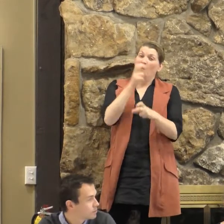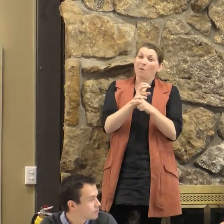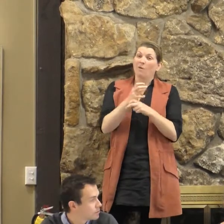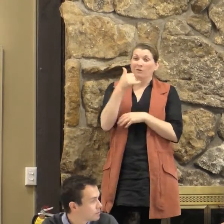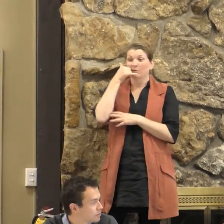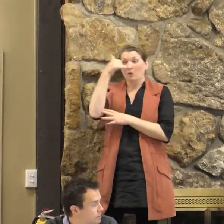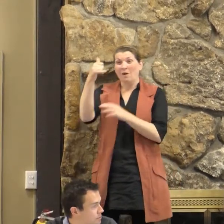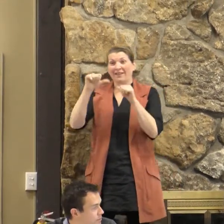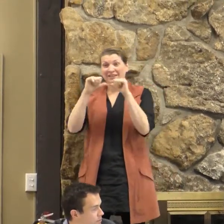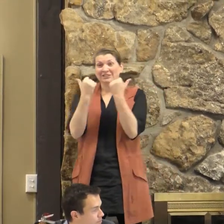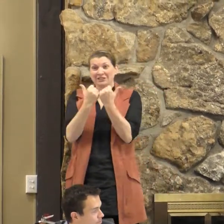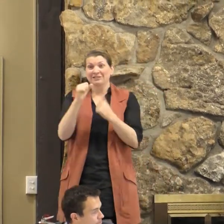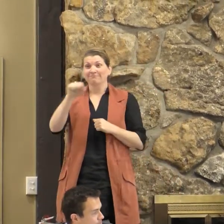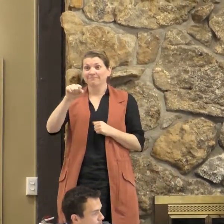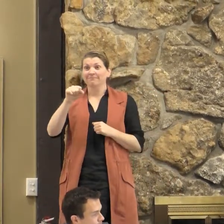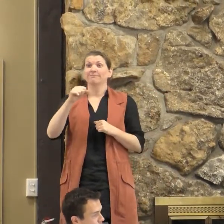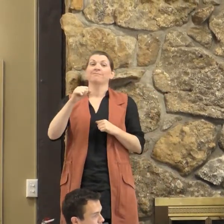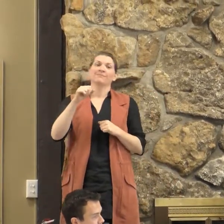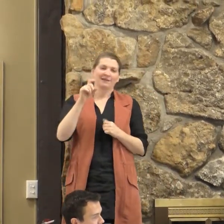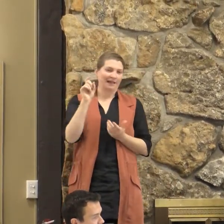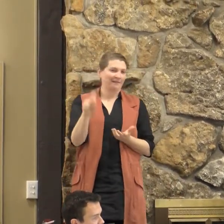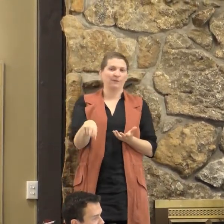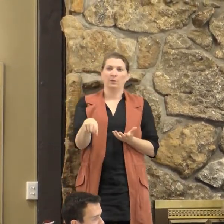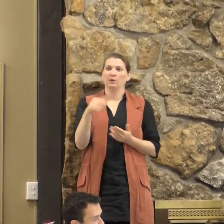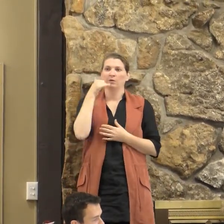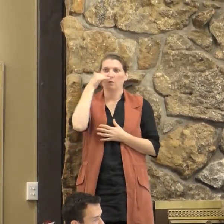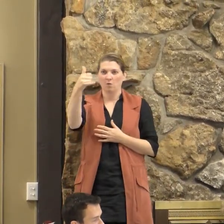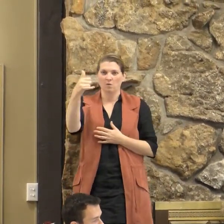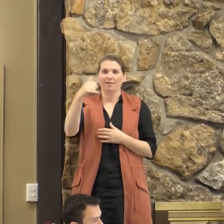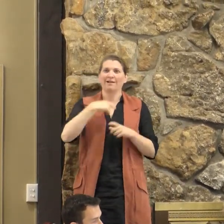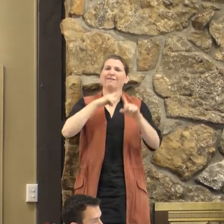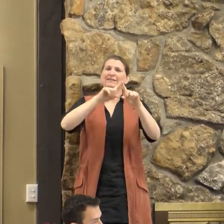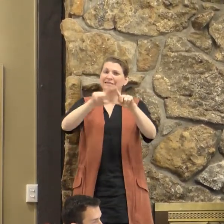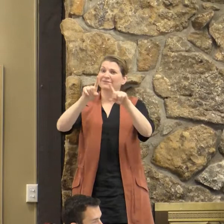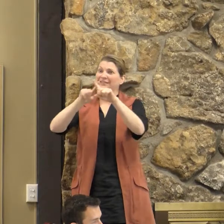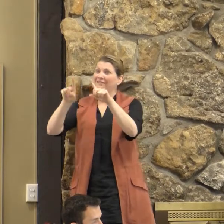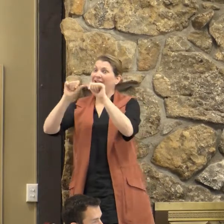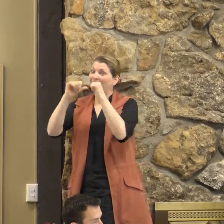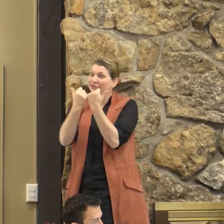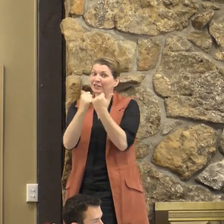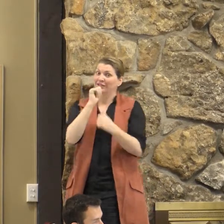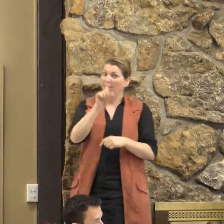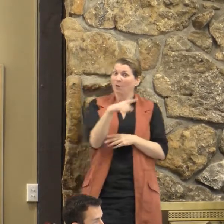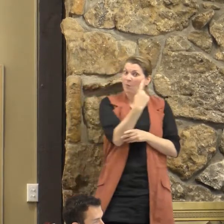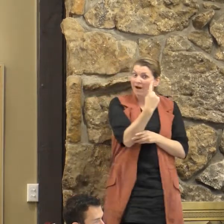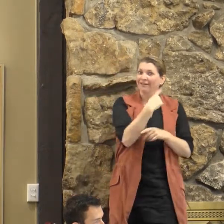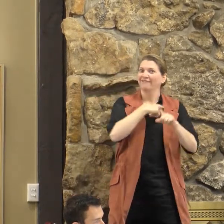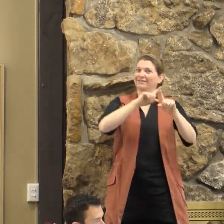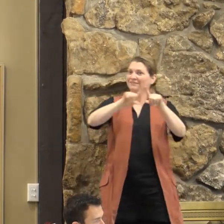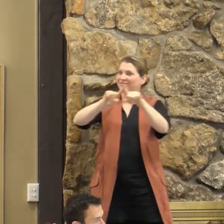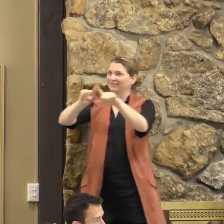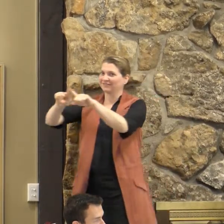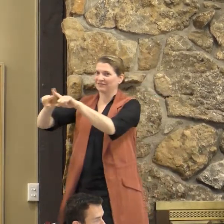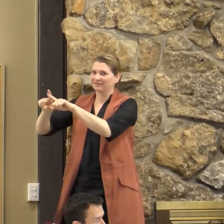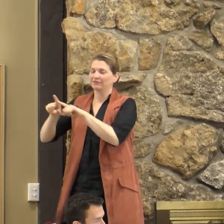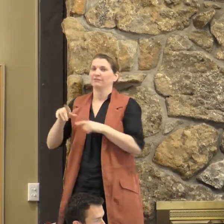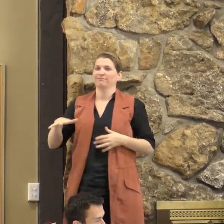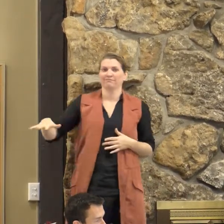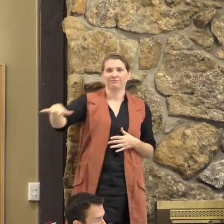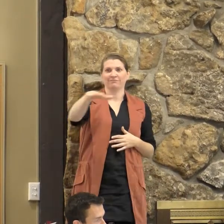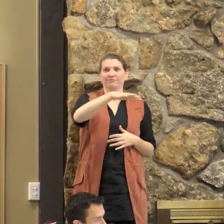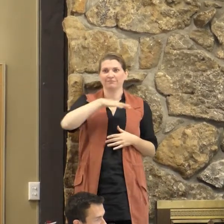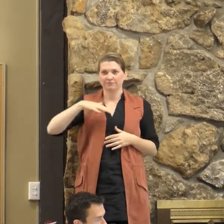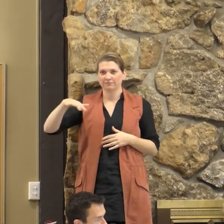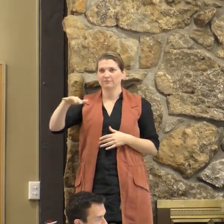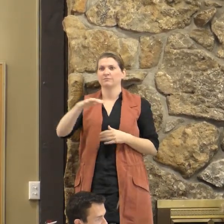from, really a lot of agencies. So the basic parts about agencies is there are going to be a last minute